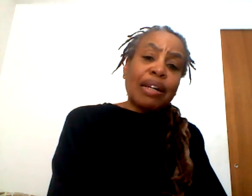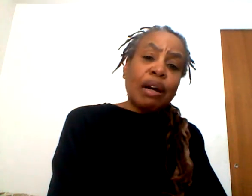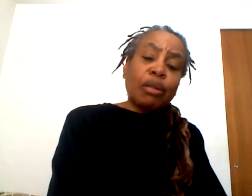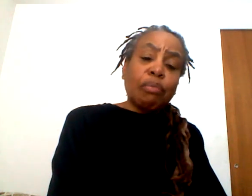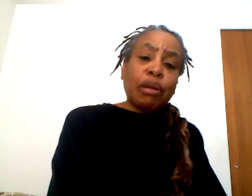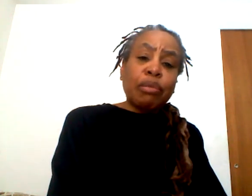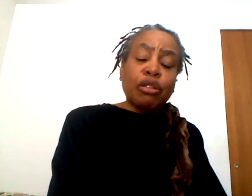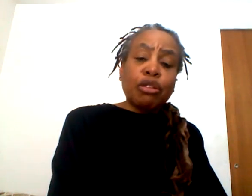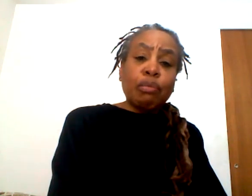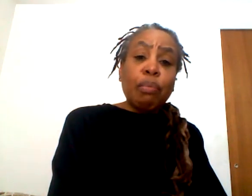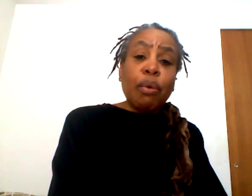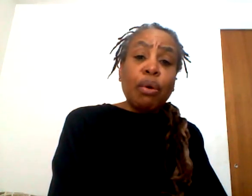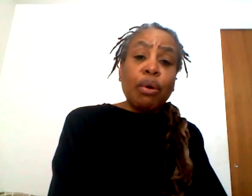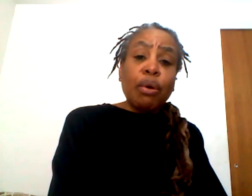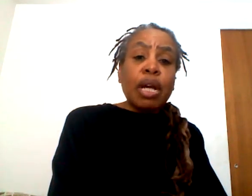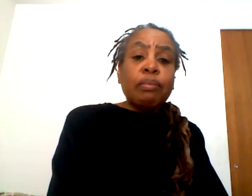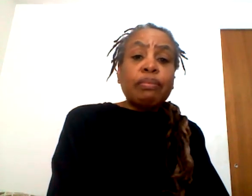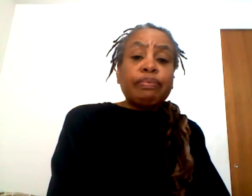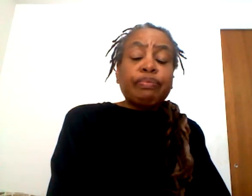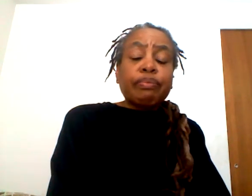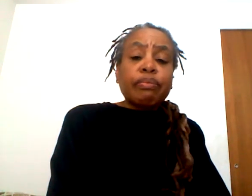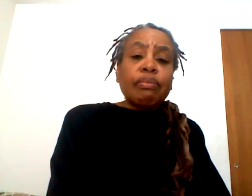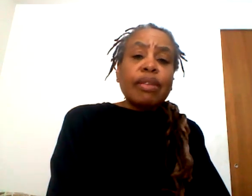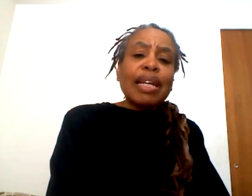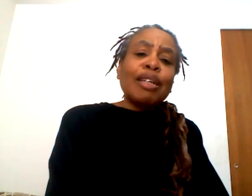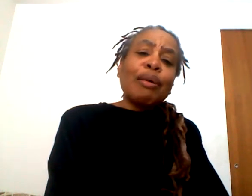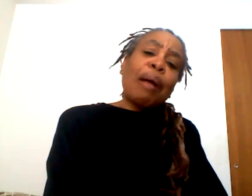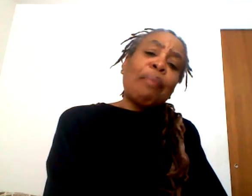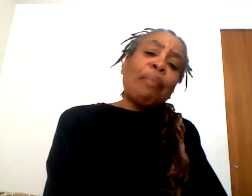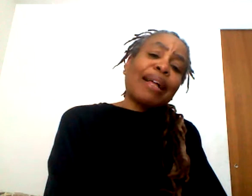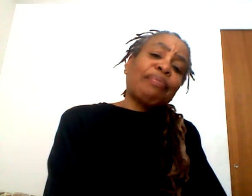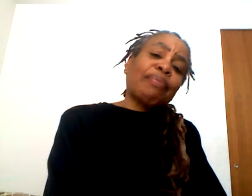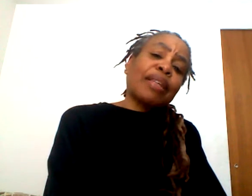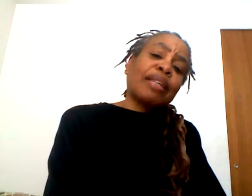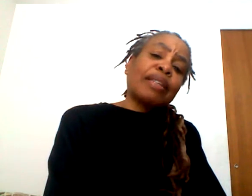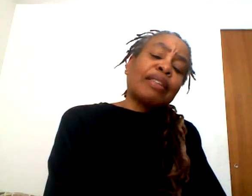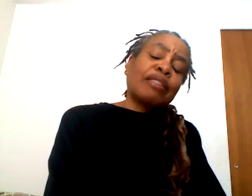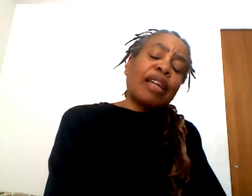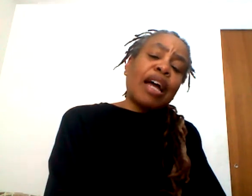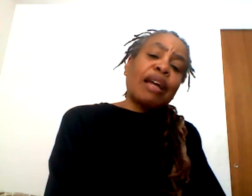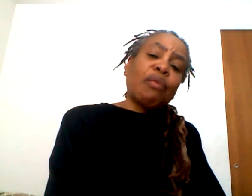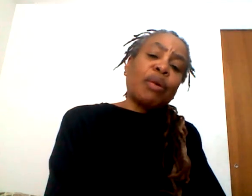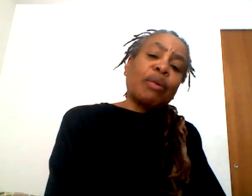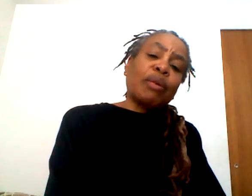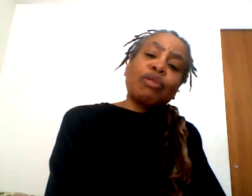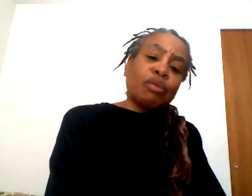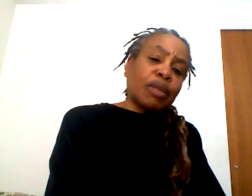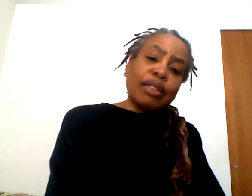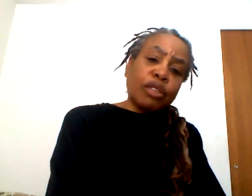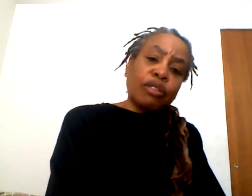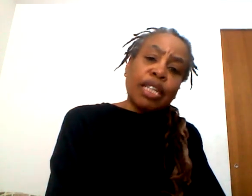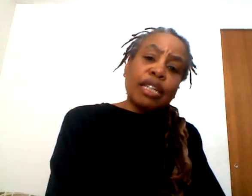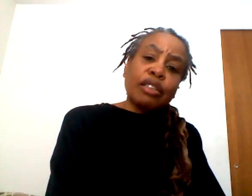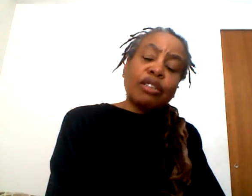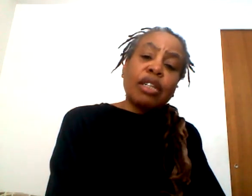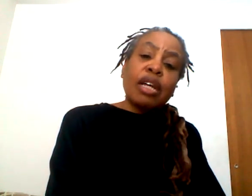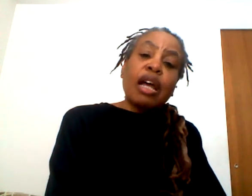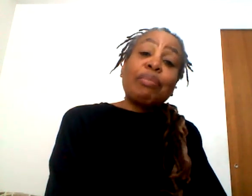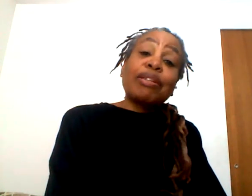with the preposition por. I'm back. This time just English, but